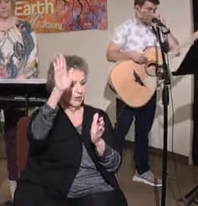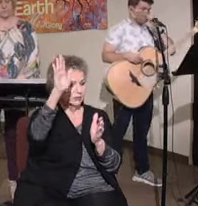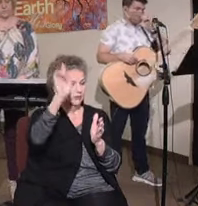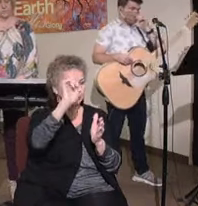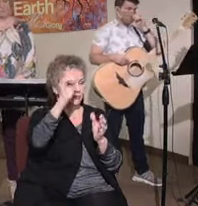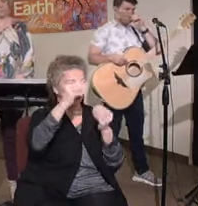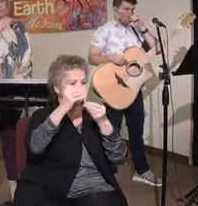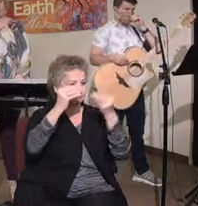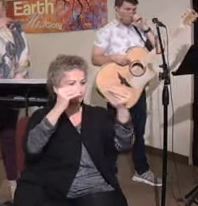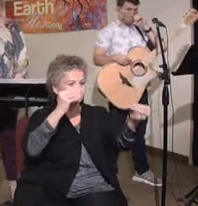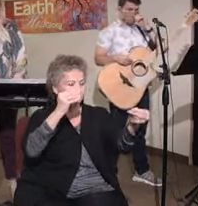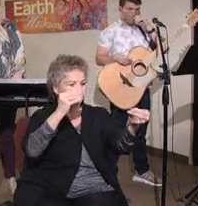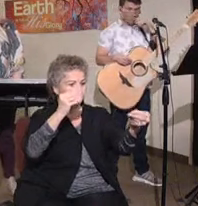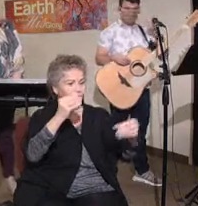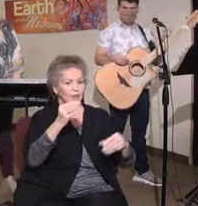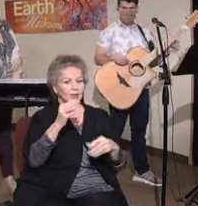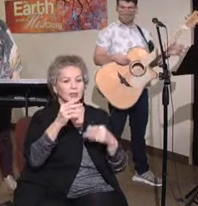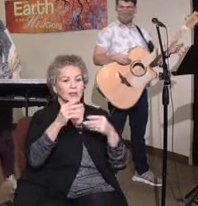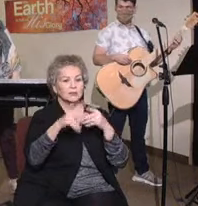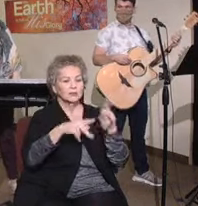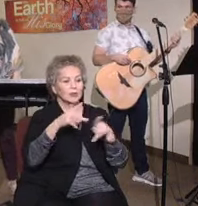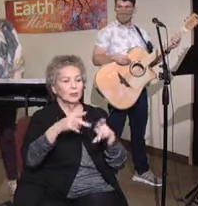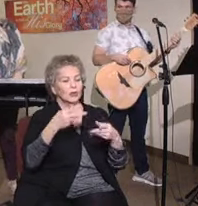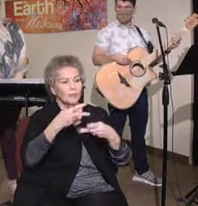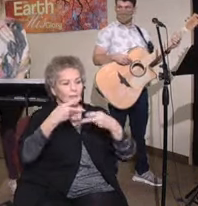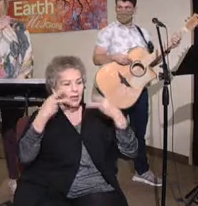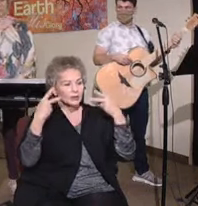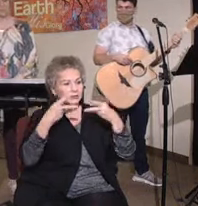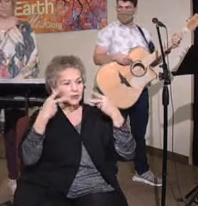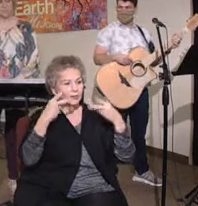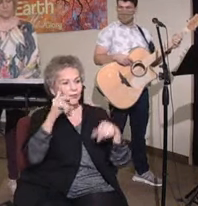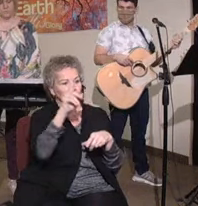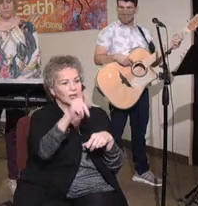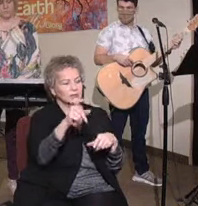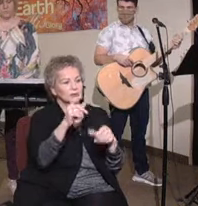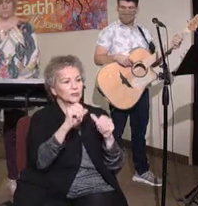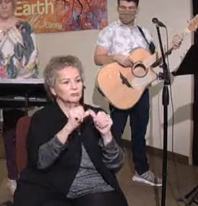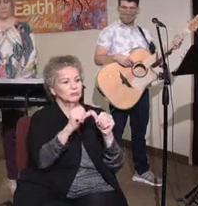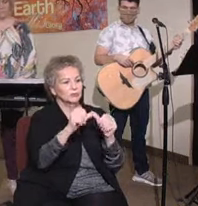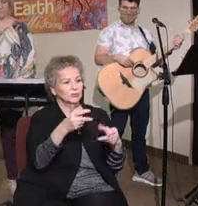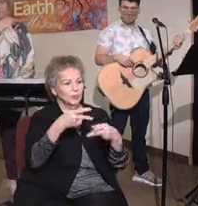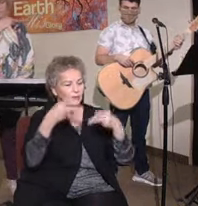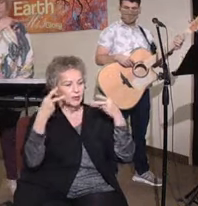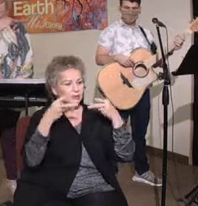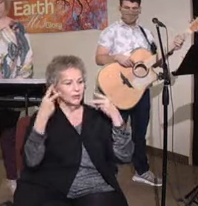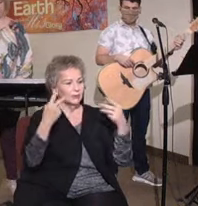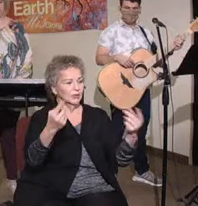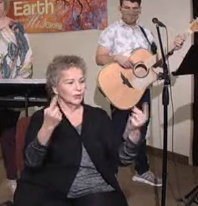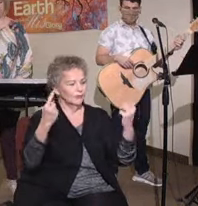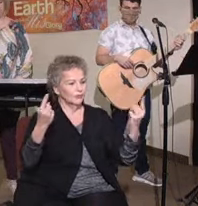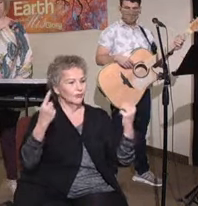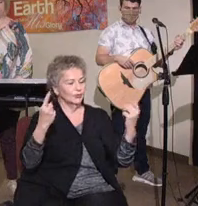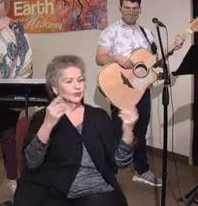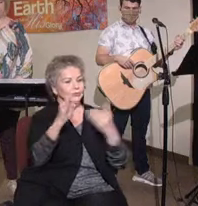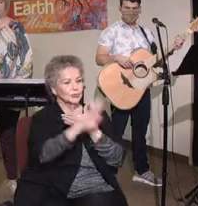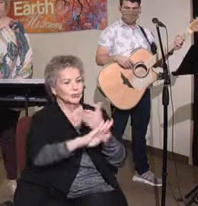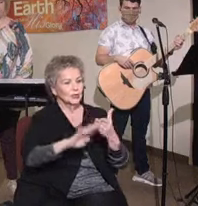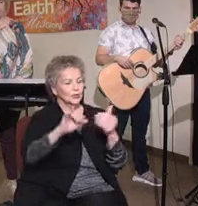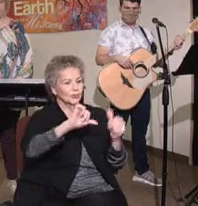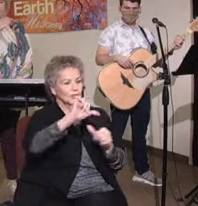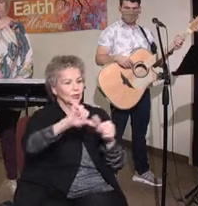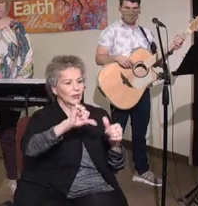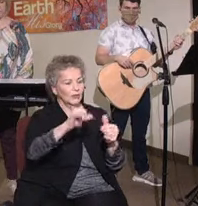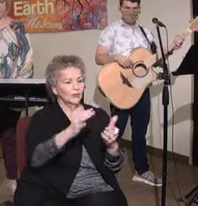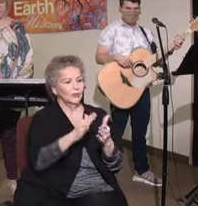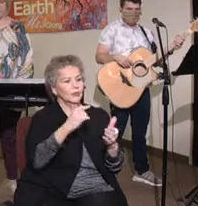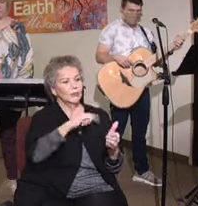needs, and these folks are masked up. We ask that you be masked up. If you come forward, if you'd be so kind, just protect one another. And we're